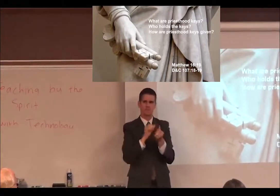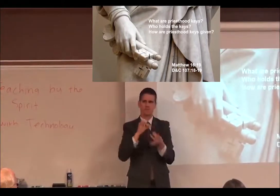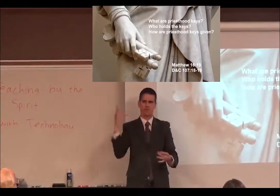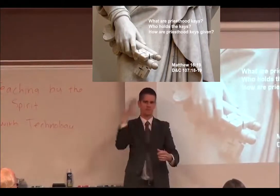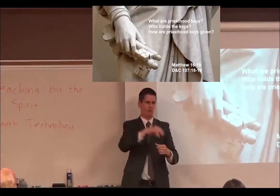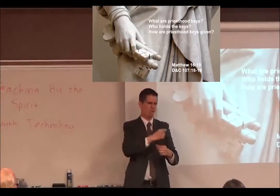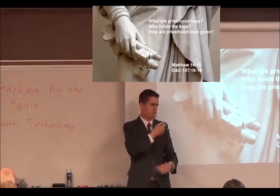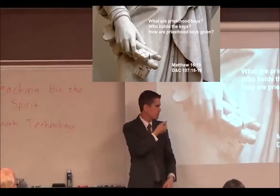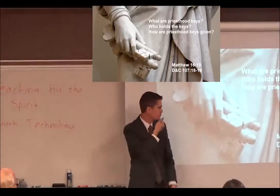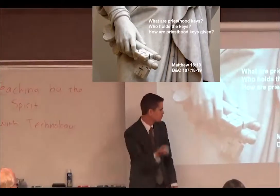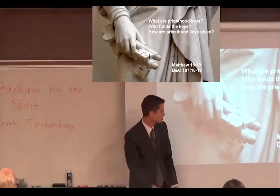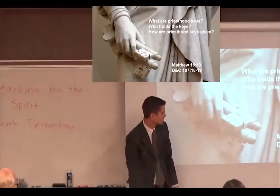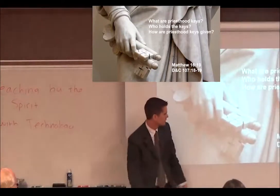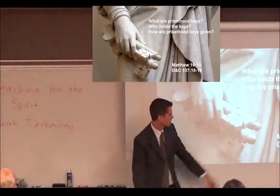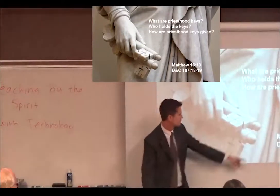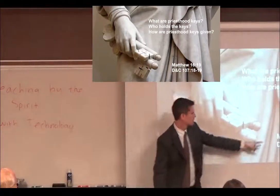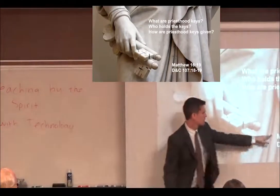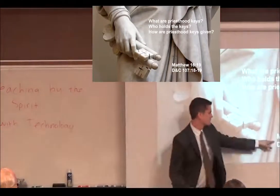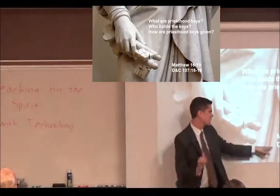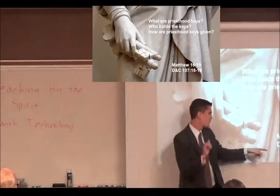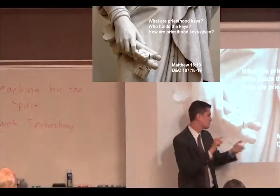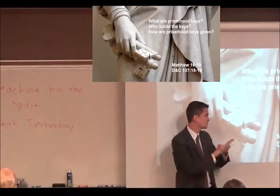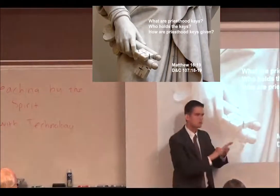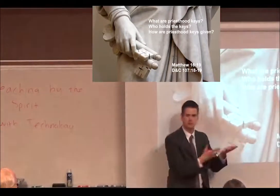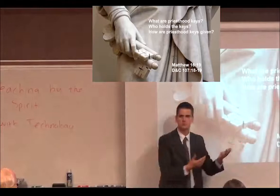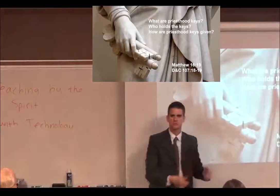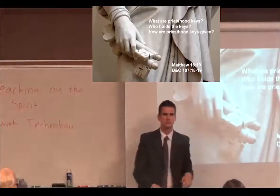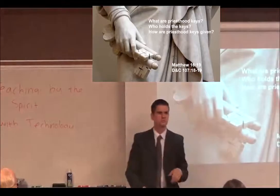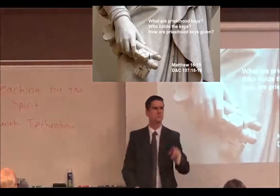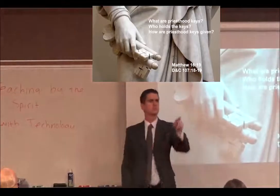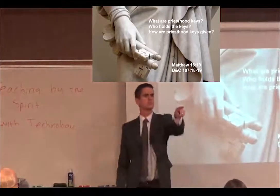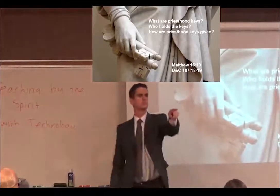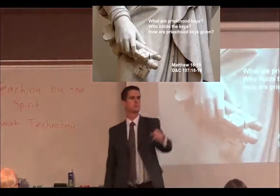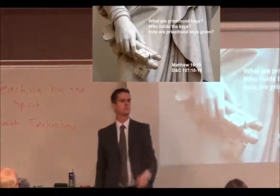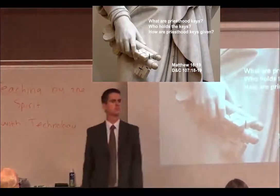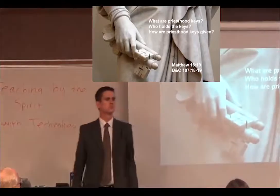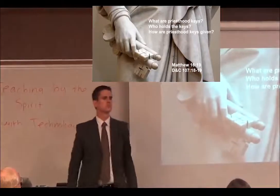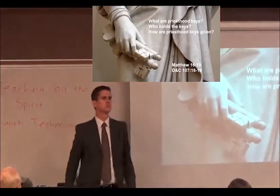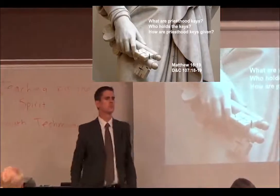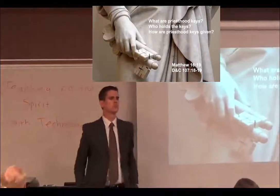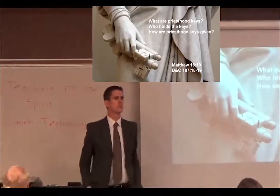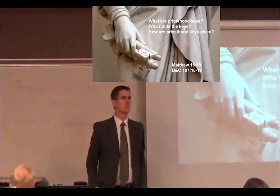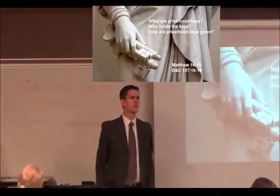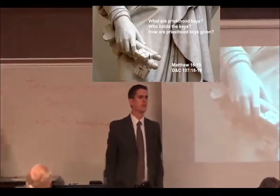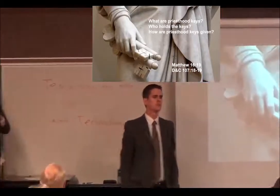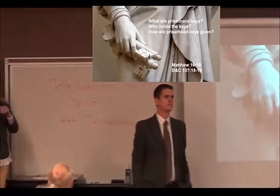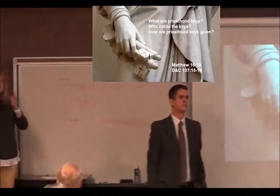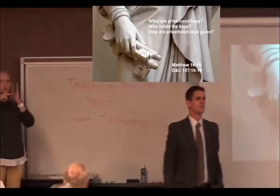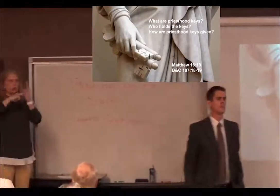six questions, it really gets a little bit too weighed down. And again, the references are right here.